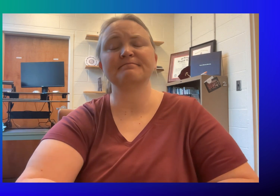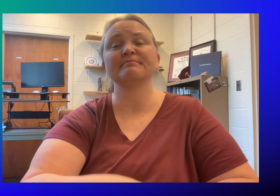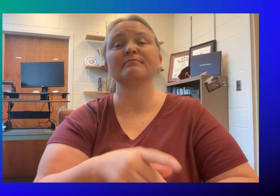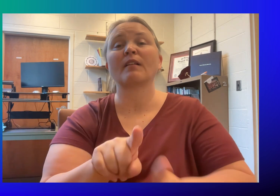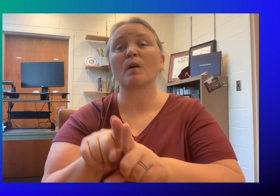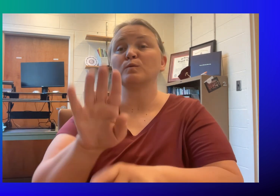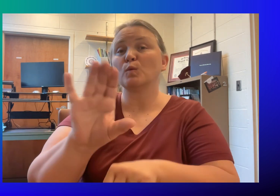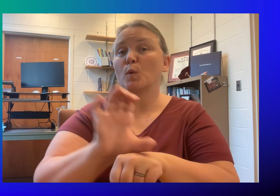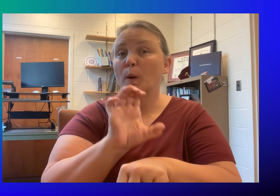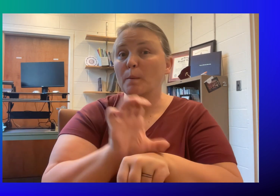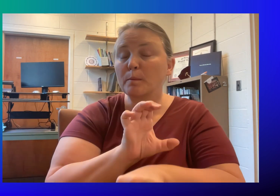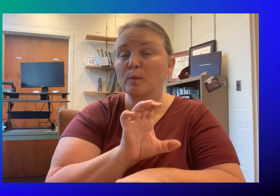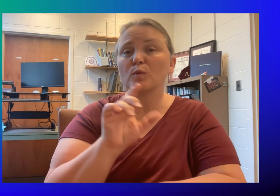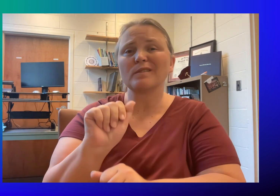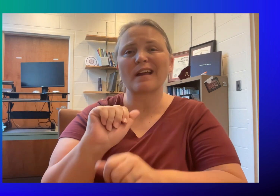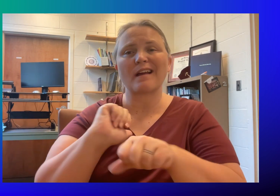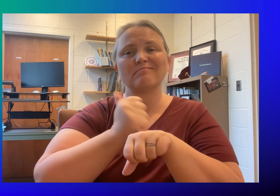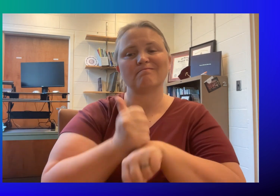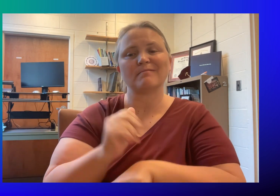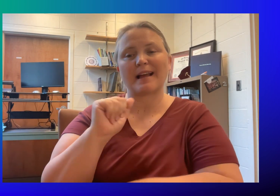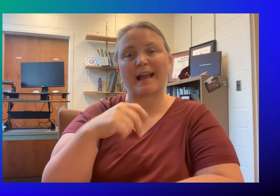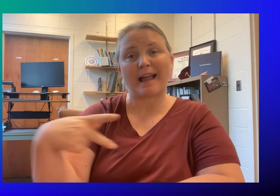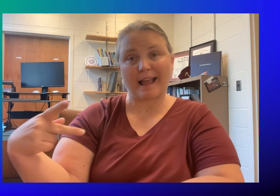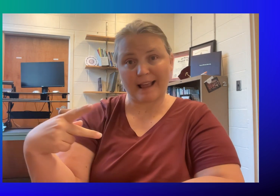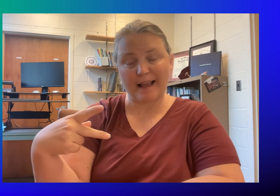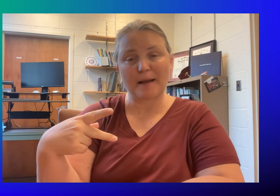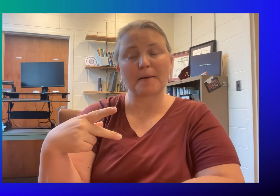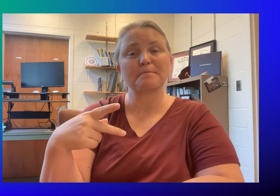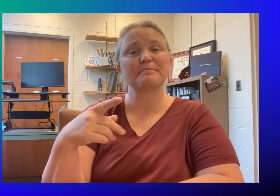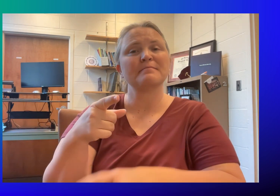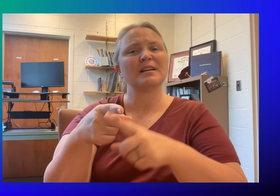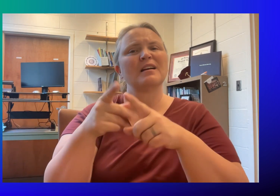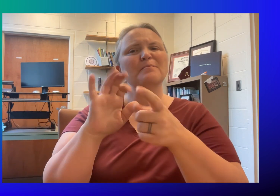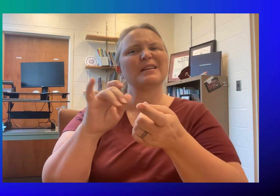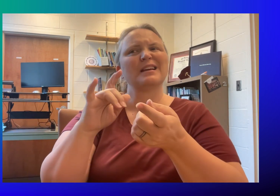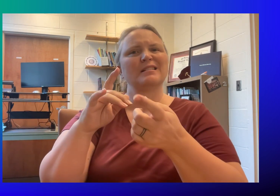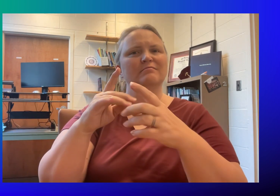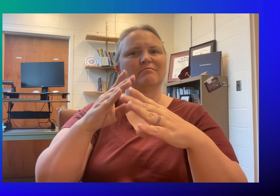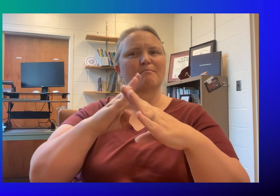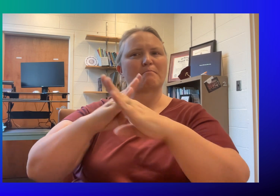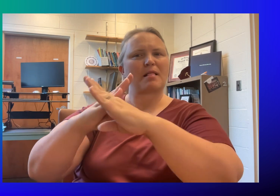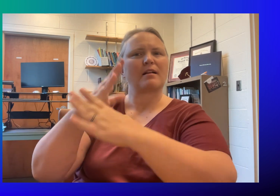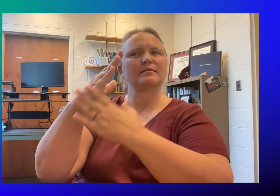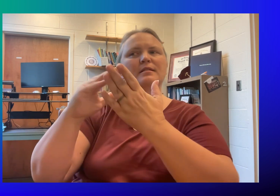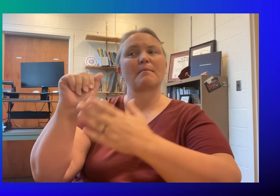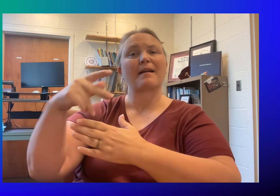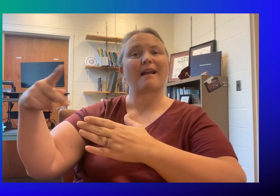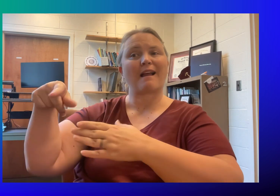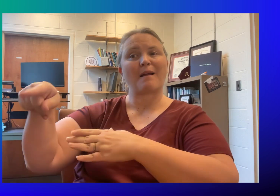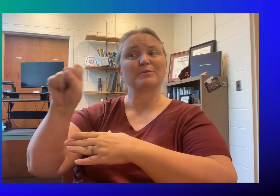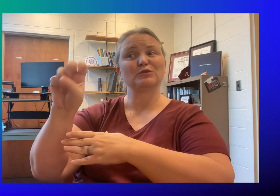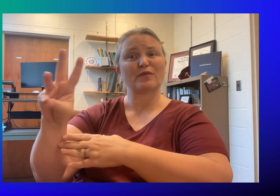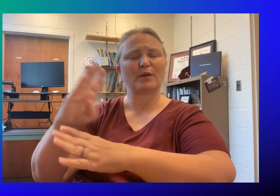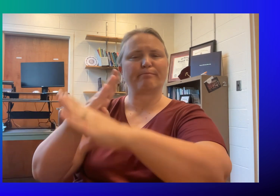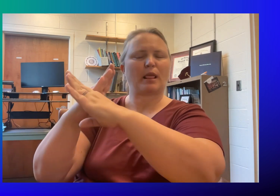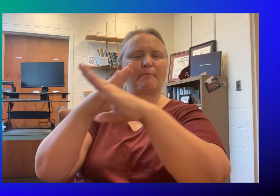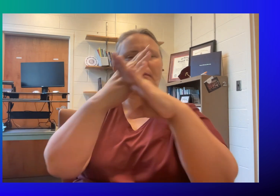You can also install apps on your computer that will minimize your ability to access certain